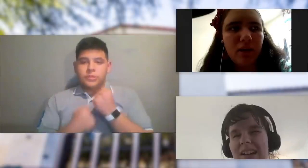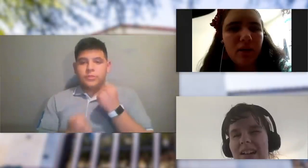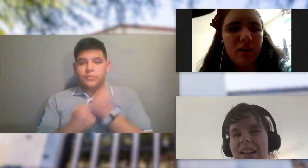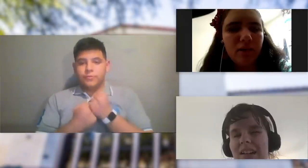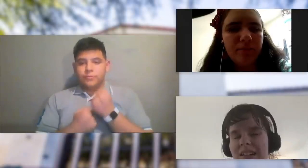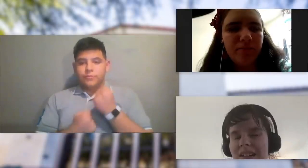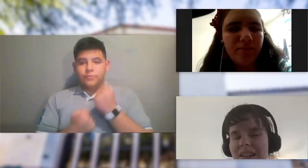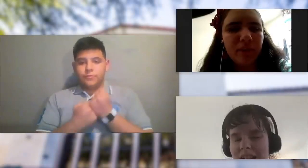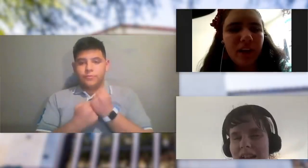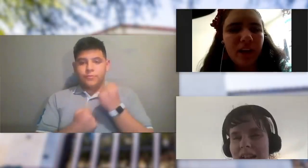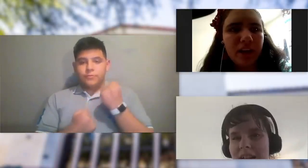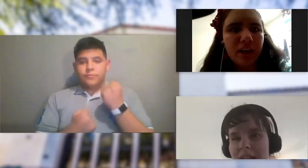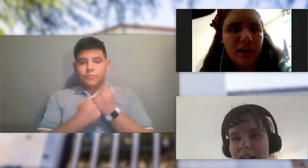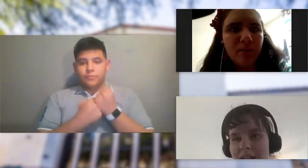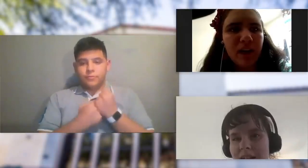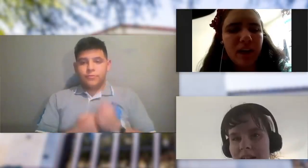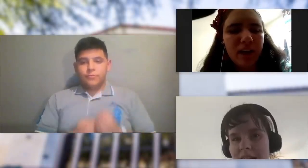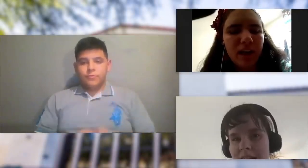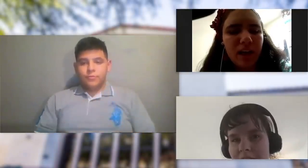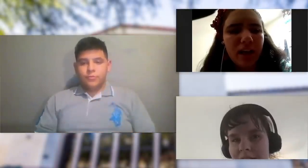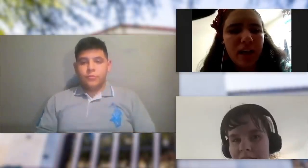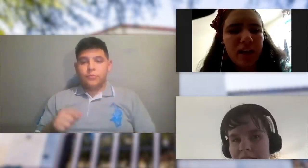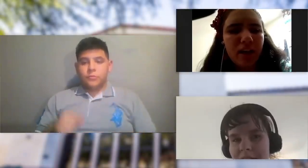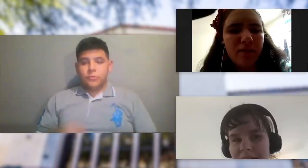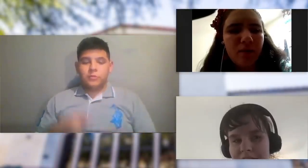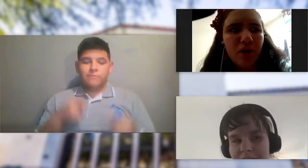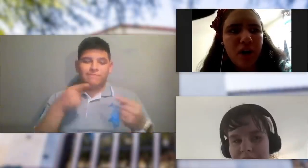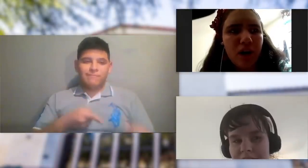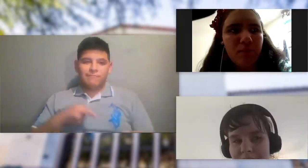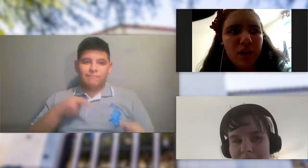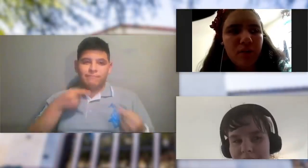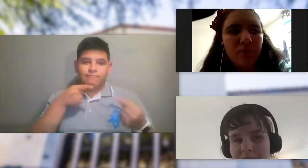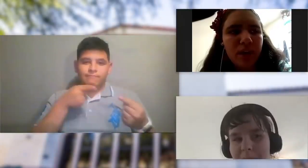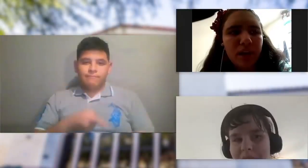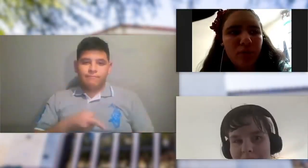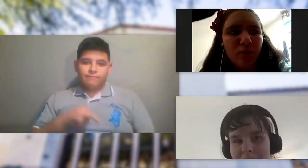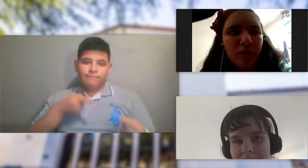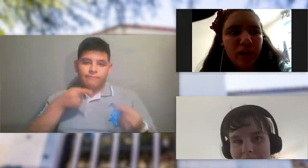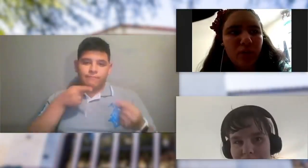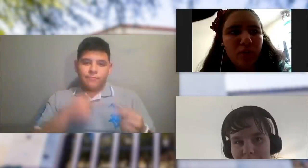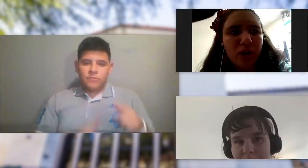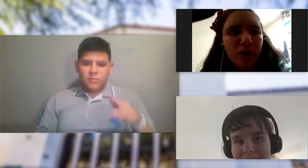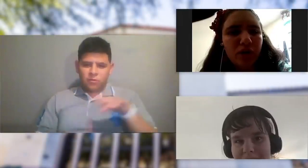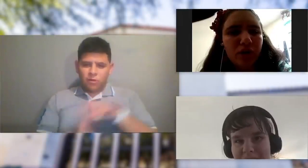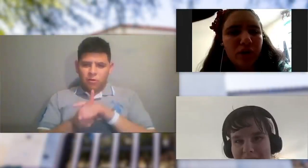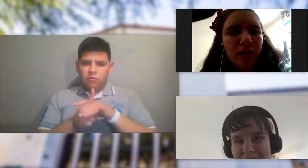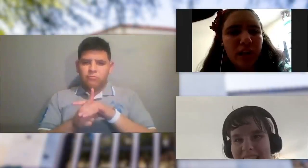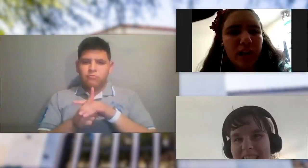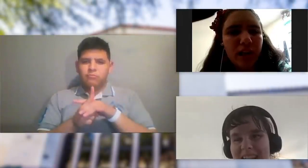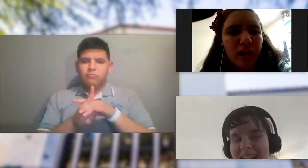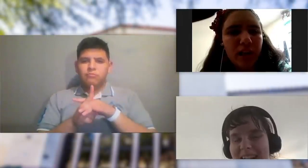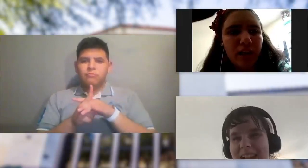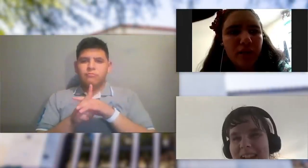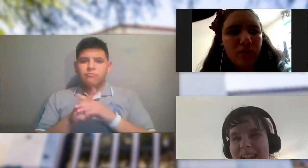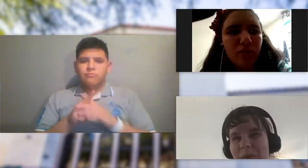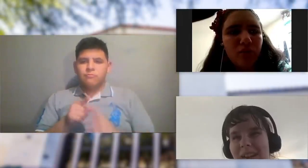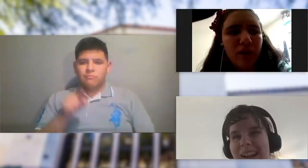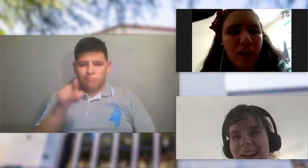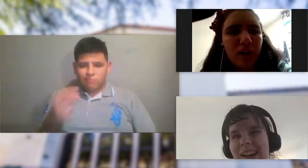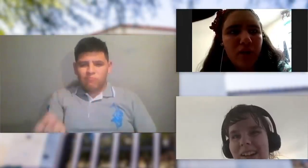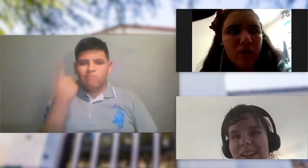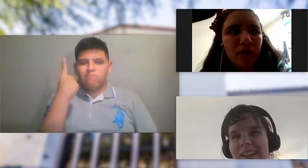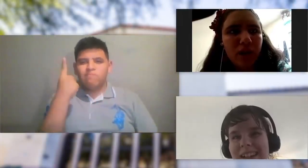lean on. It's just I might have a problem that you'd understand.